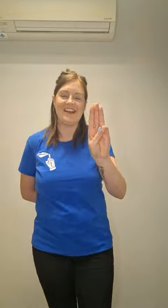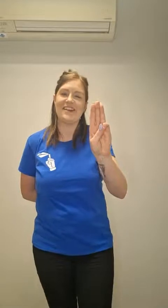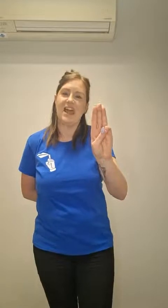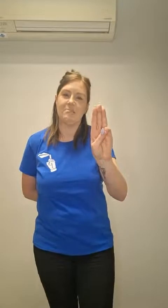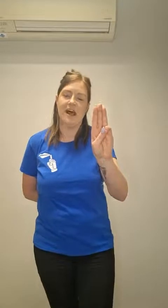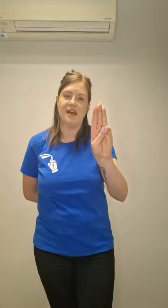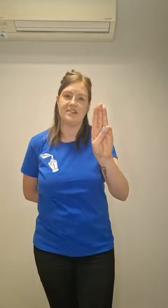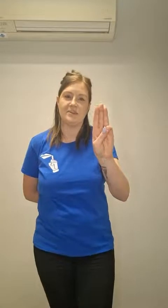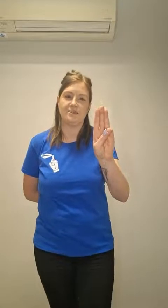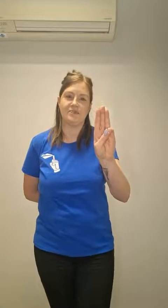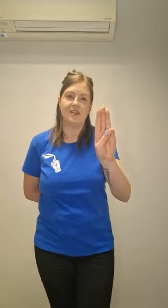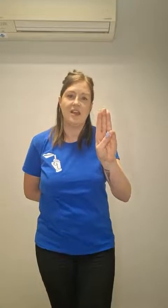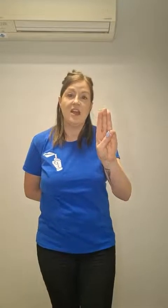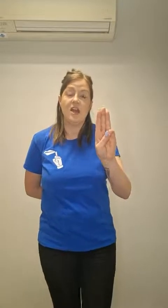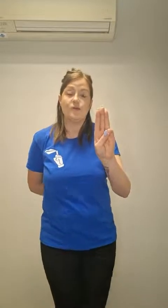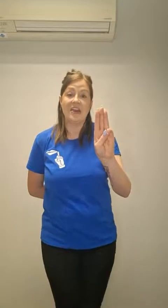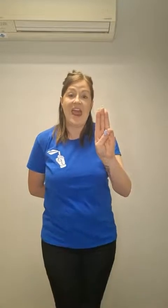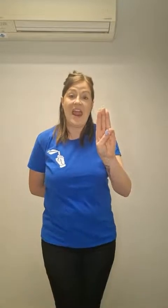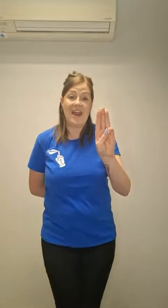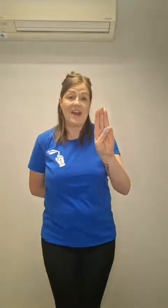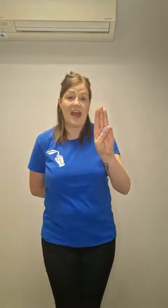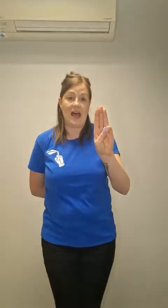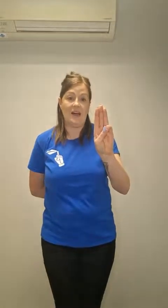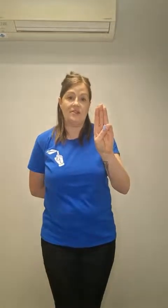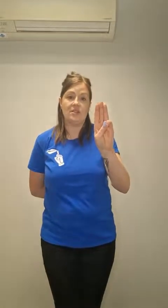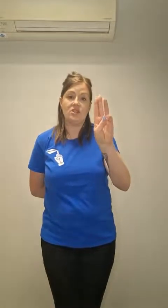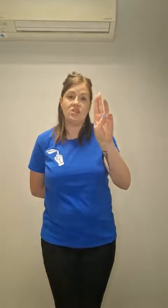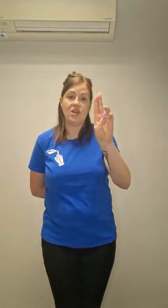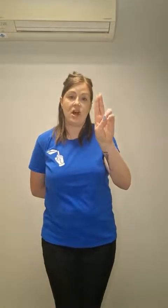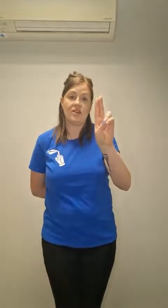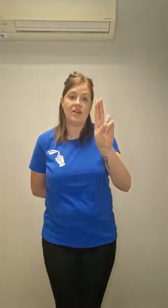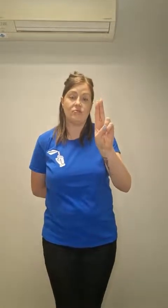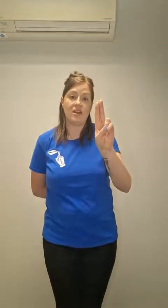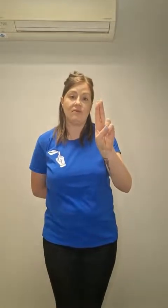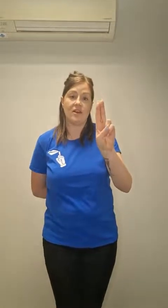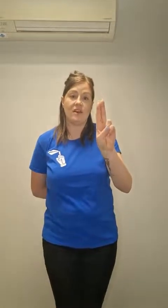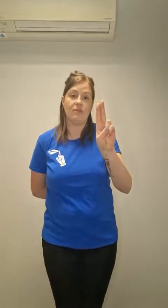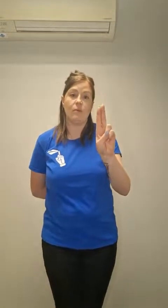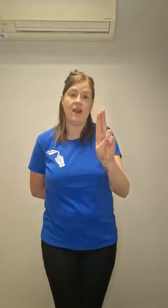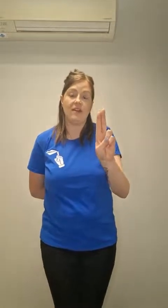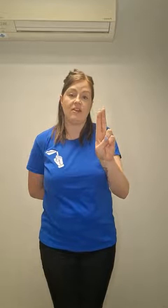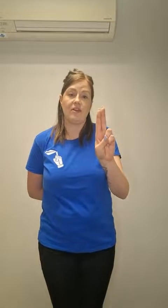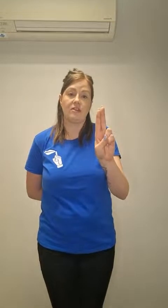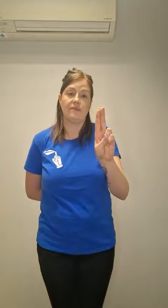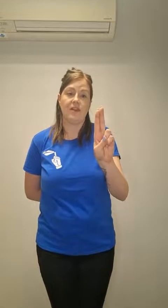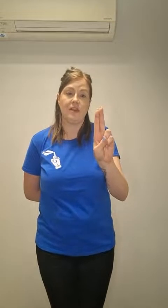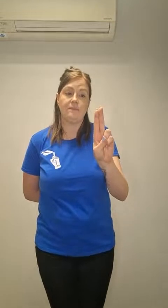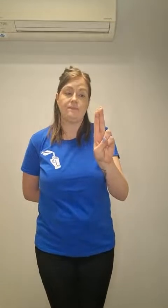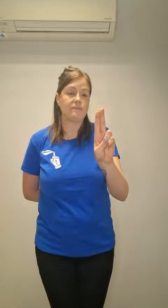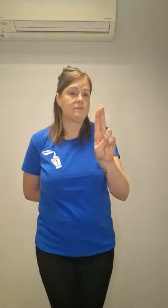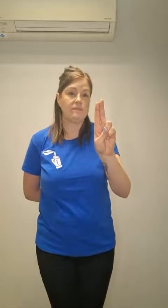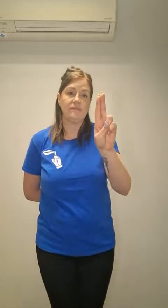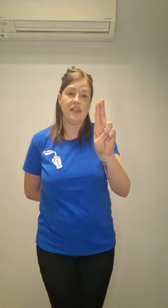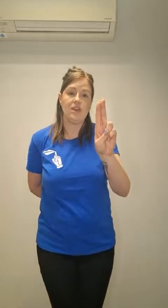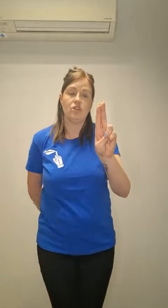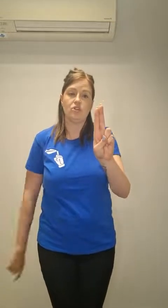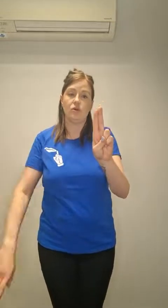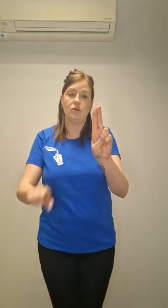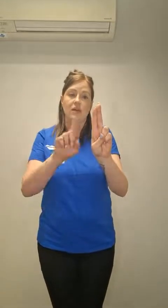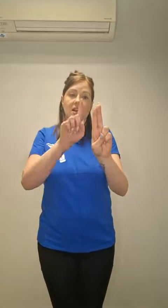M hand. For an N hand, tuck that ring finger away, that third finger, and just your